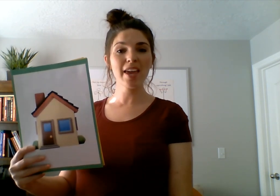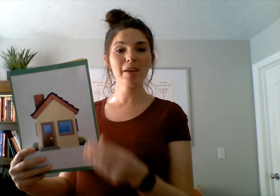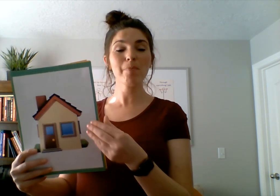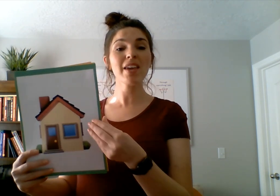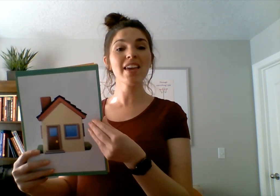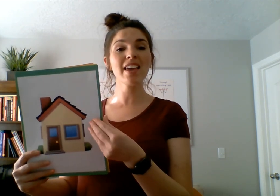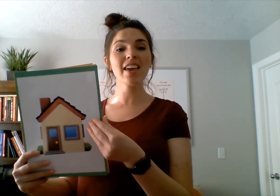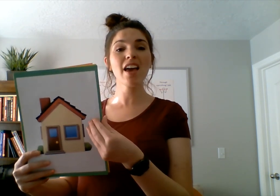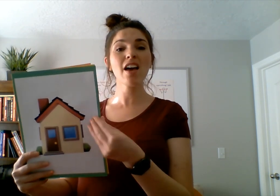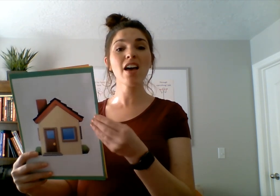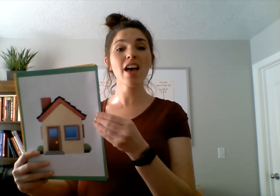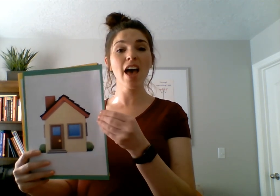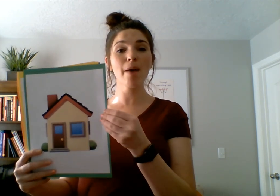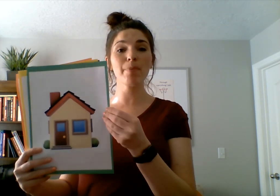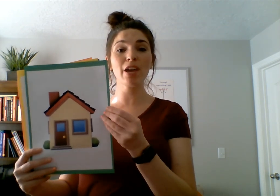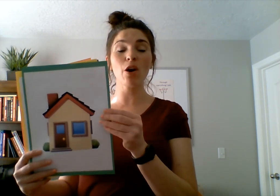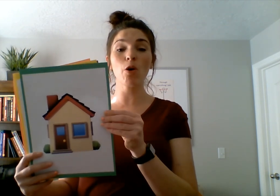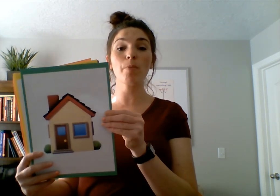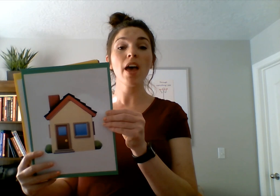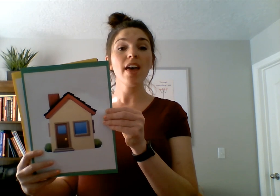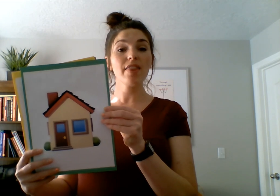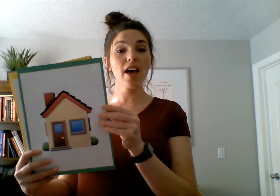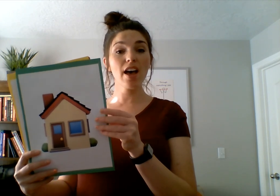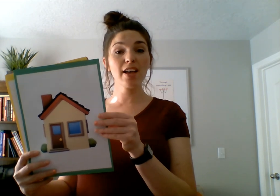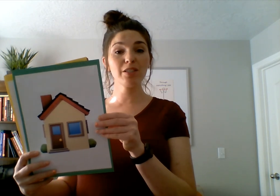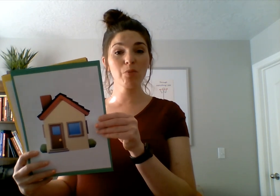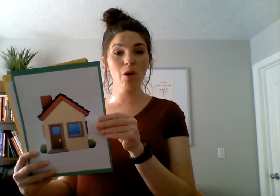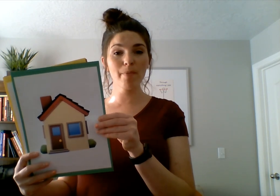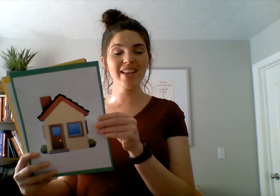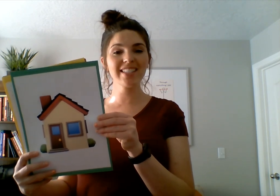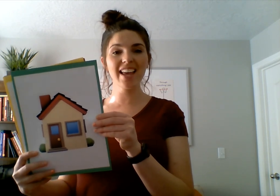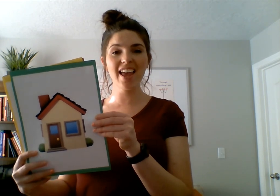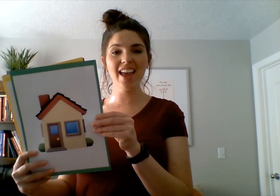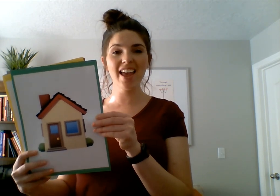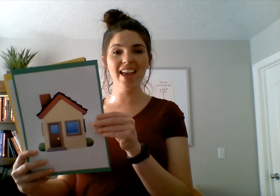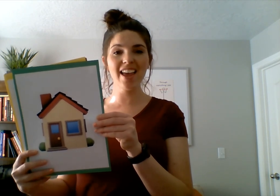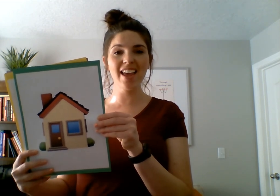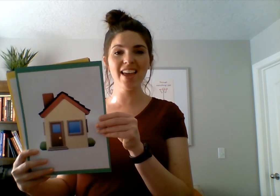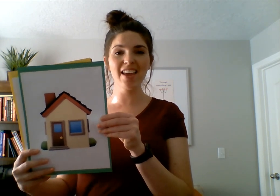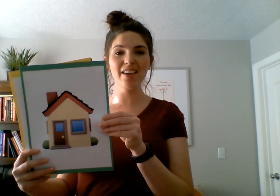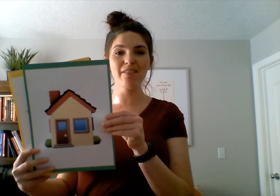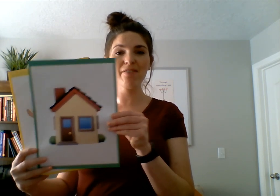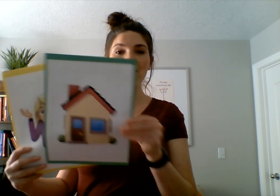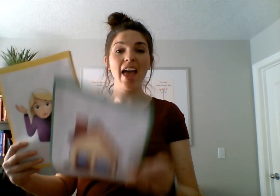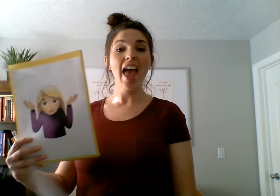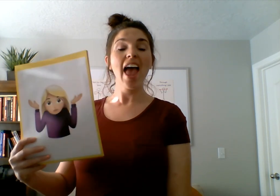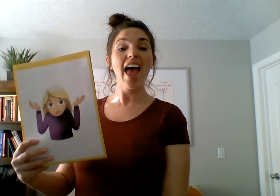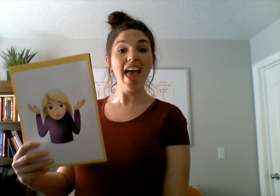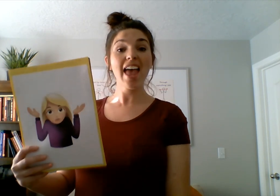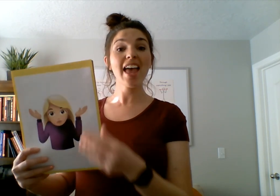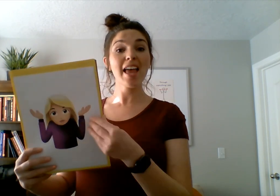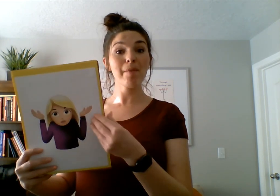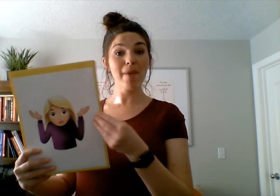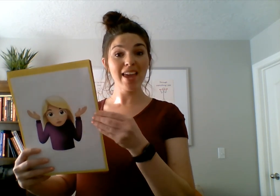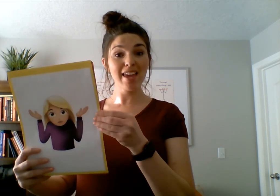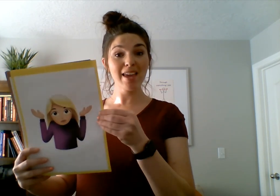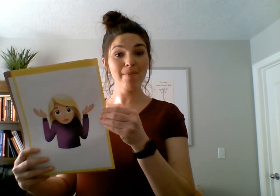me a happy home that's warm and safe. And maybe